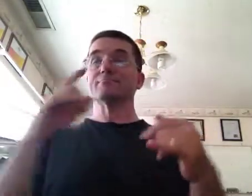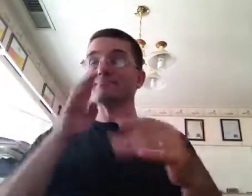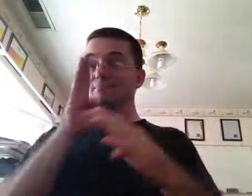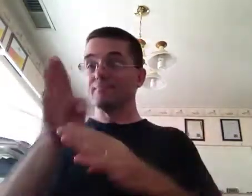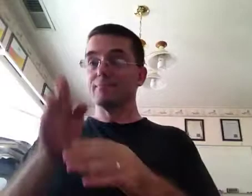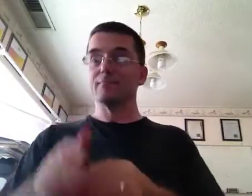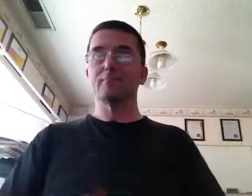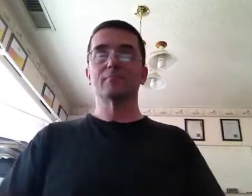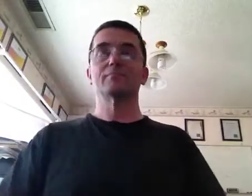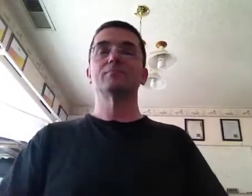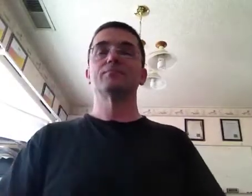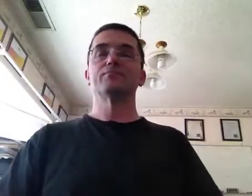a really, really good book.